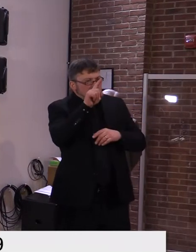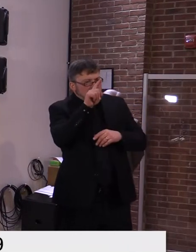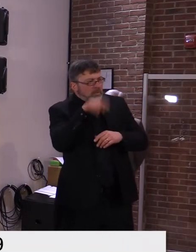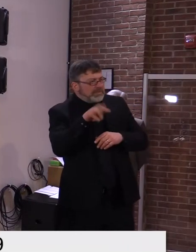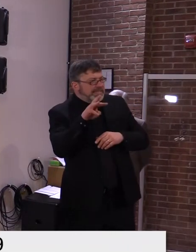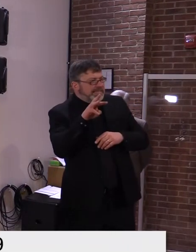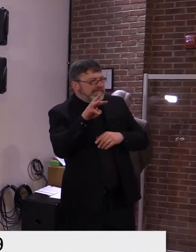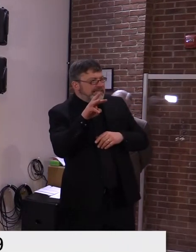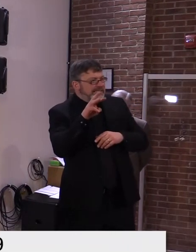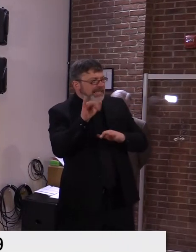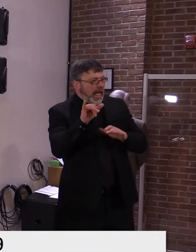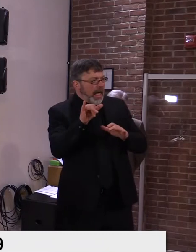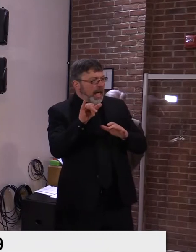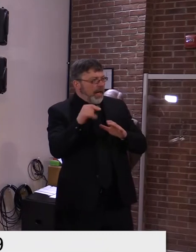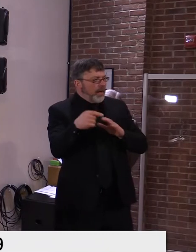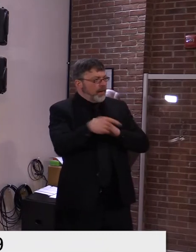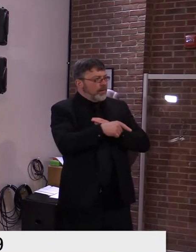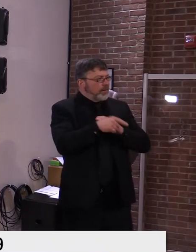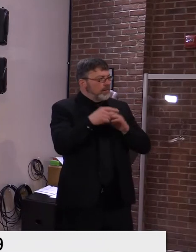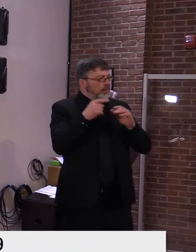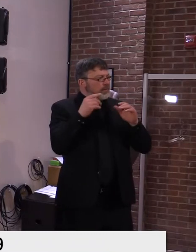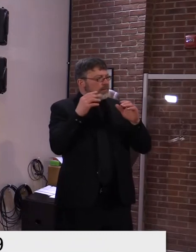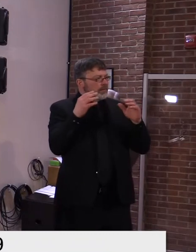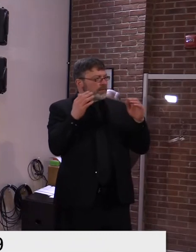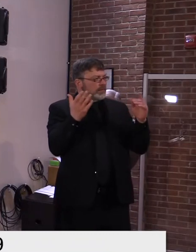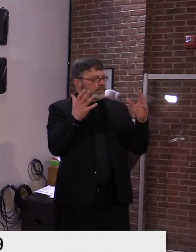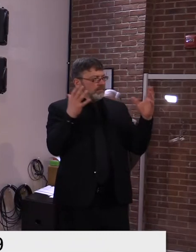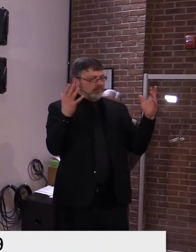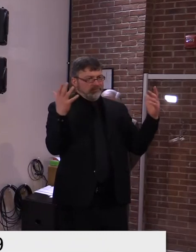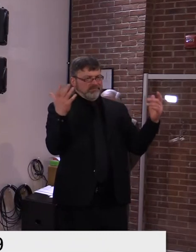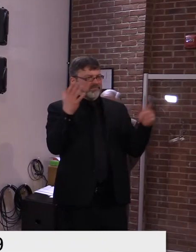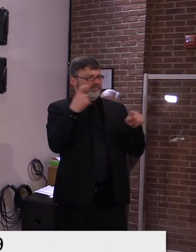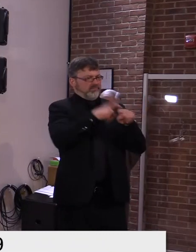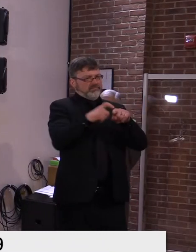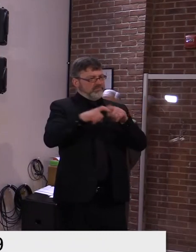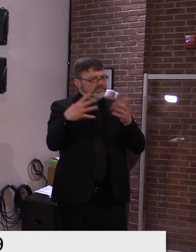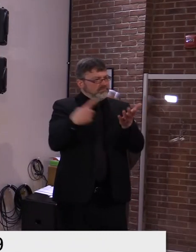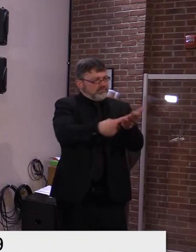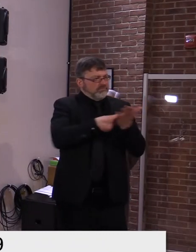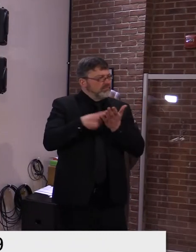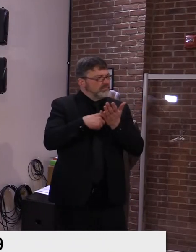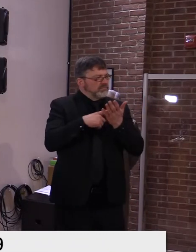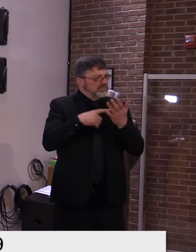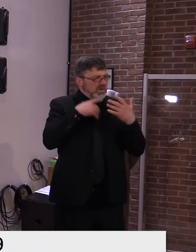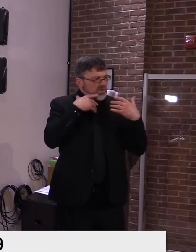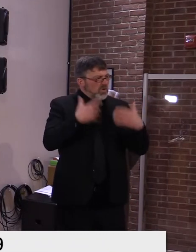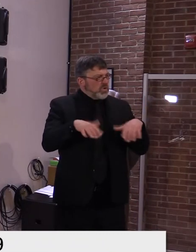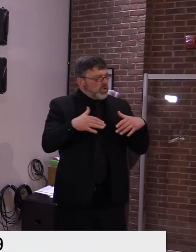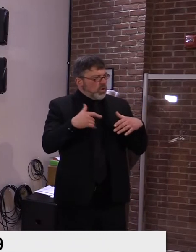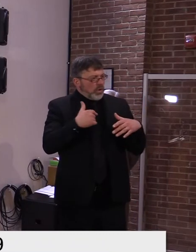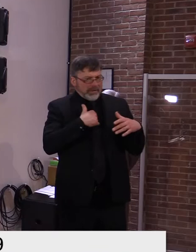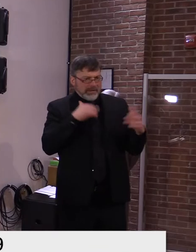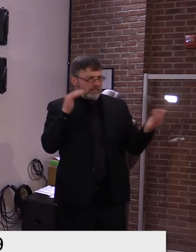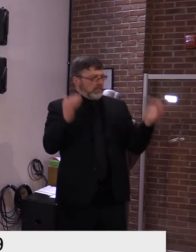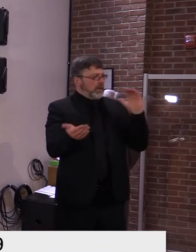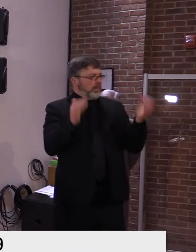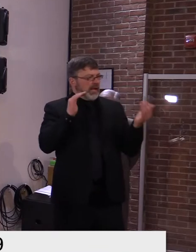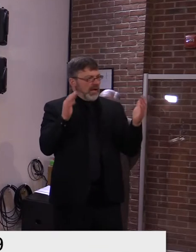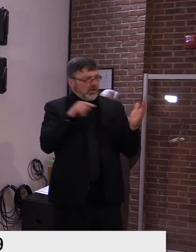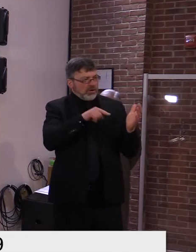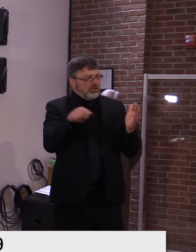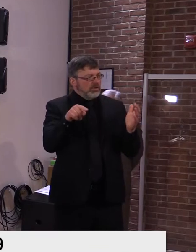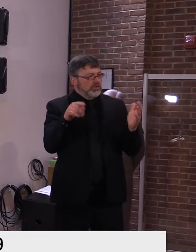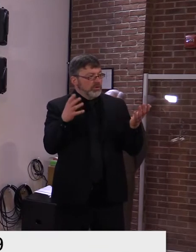call this morning, and he said, you know, a year ago we thought 100 or 200 tests was a